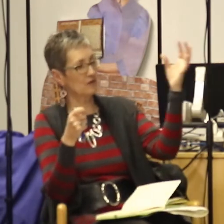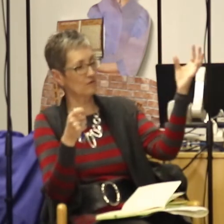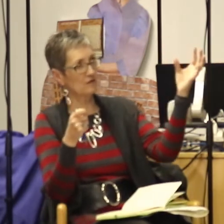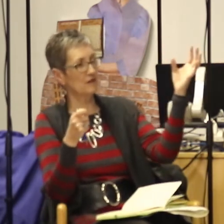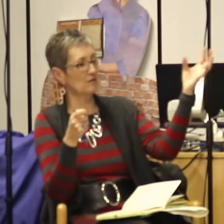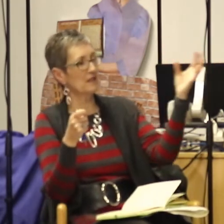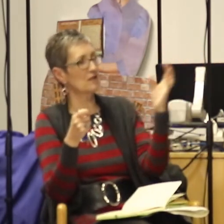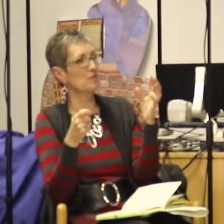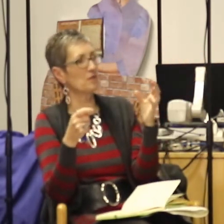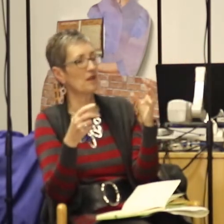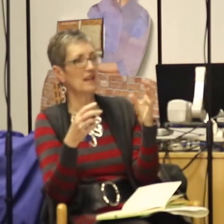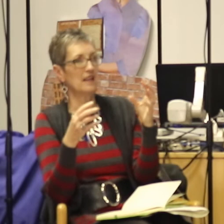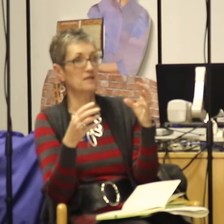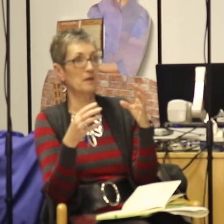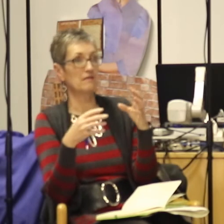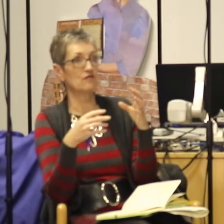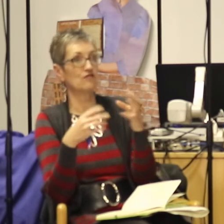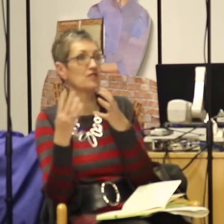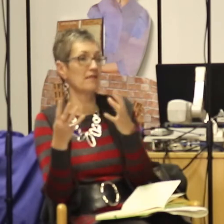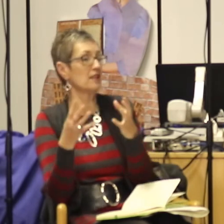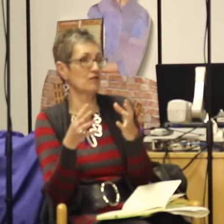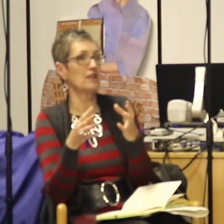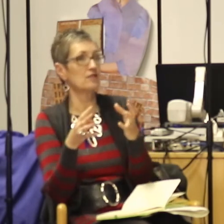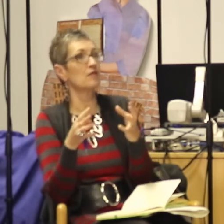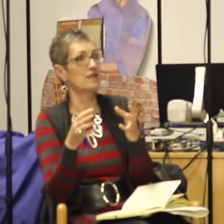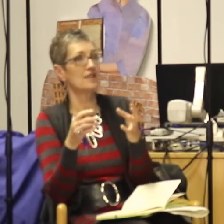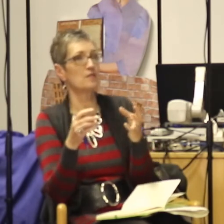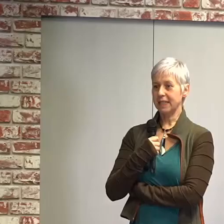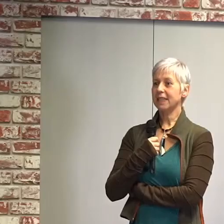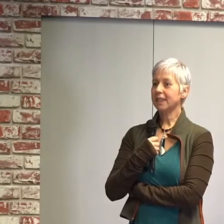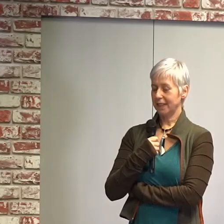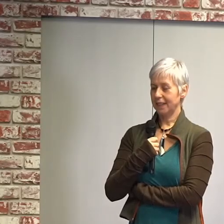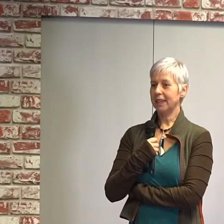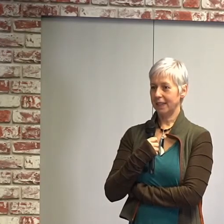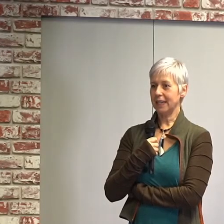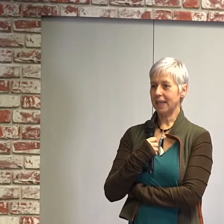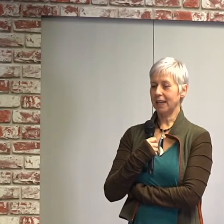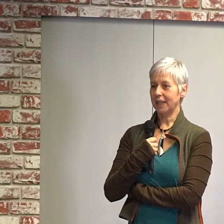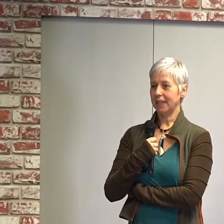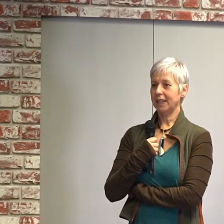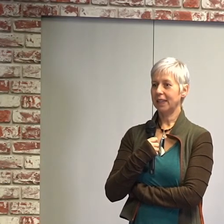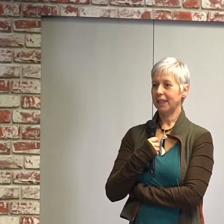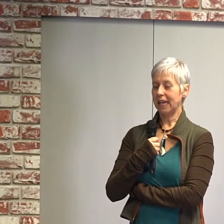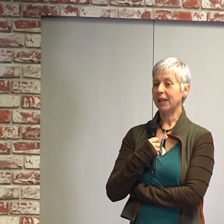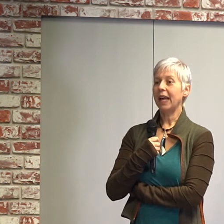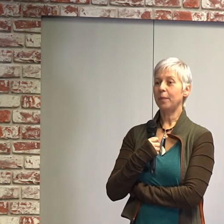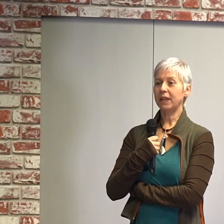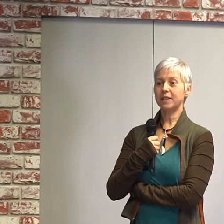sorts of film, the example, it's about generic great advice as opposed to geographically specific. Yeah, and because